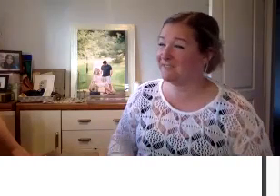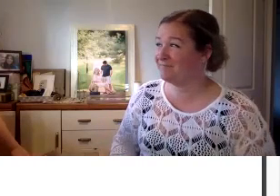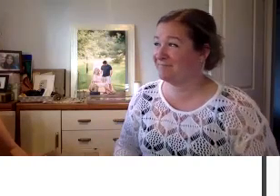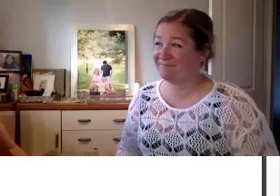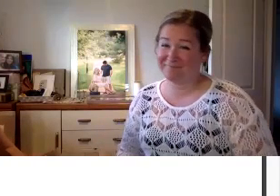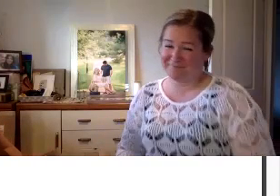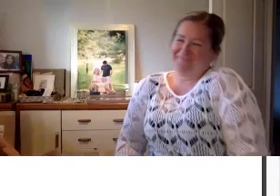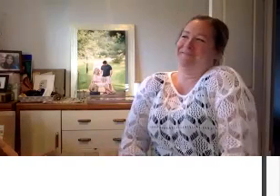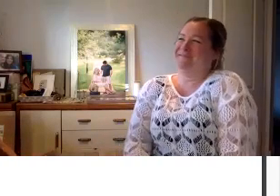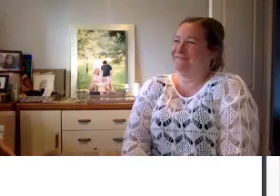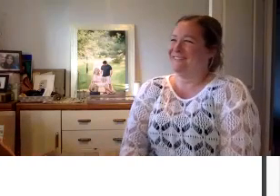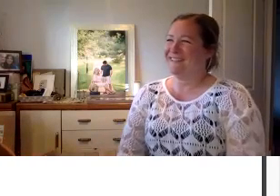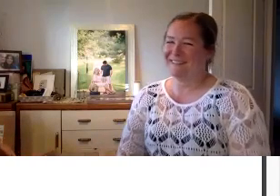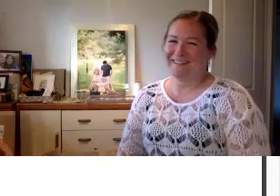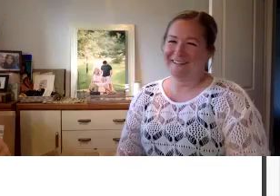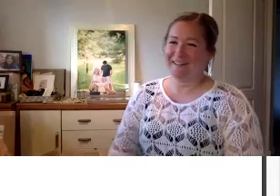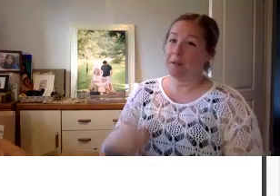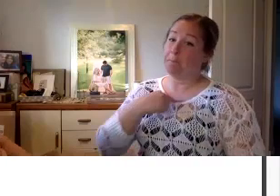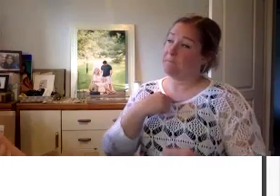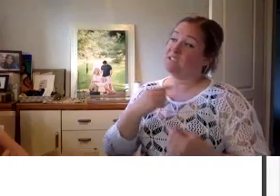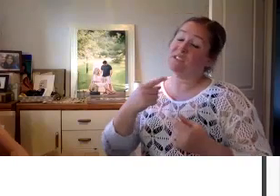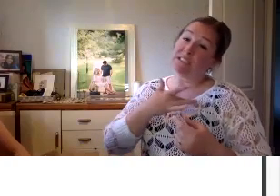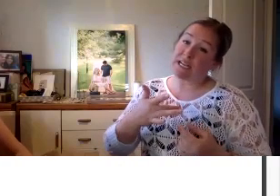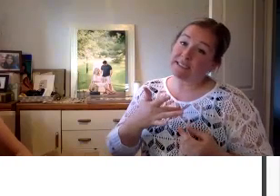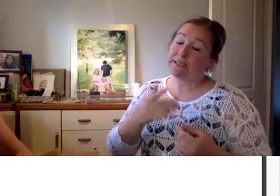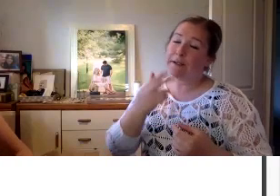deaf voice. Imagine a dog understands me.